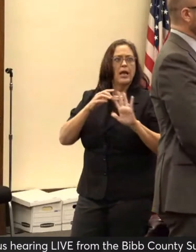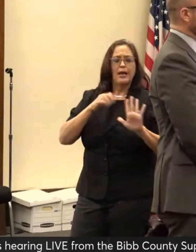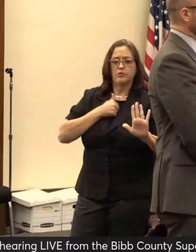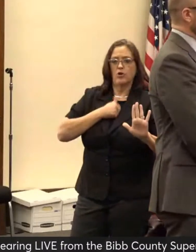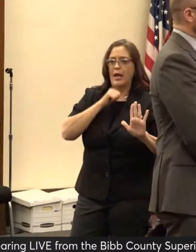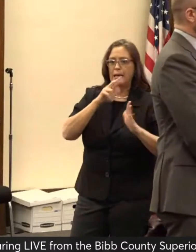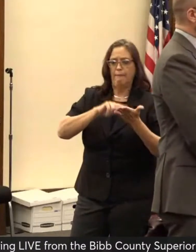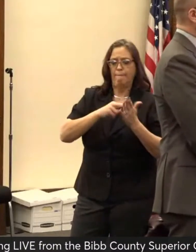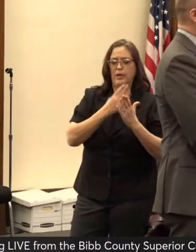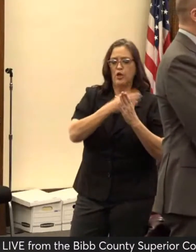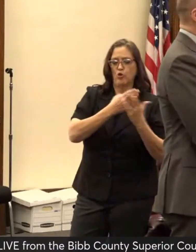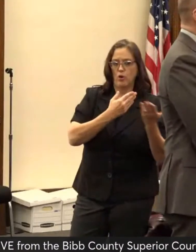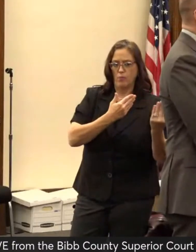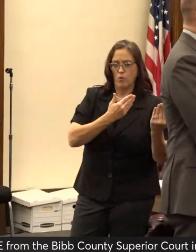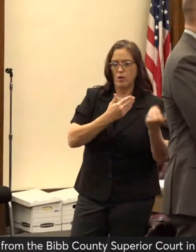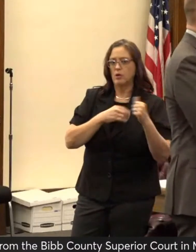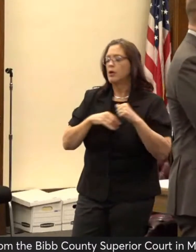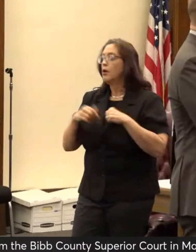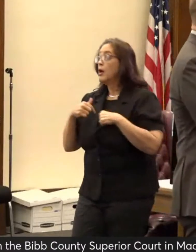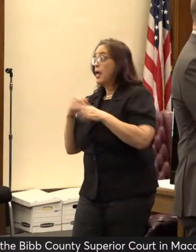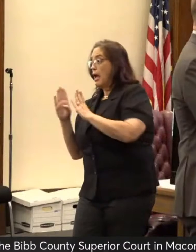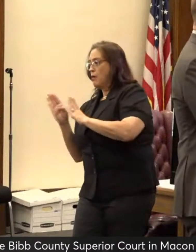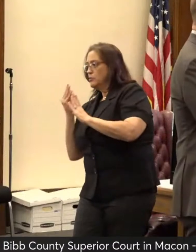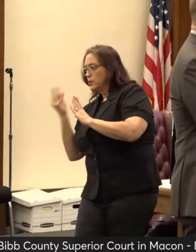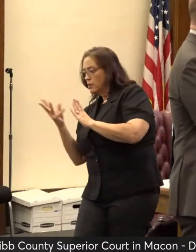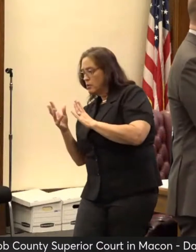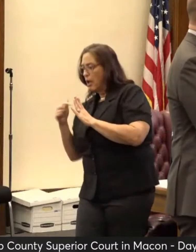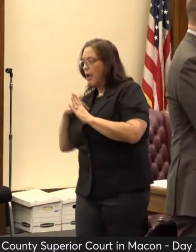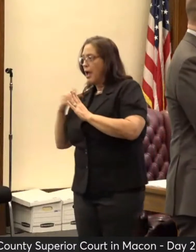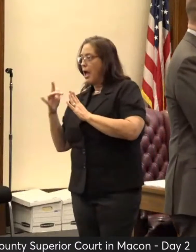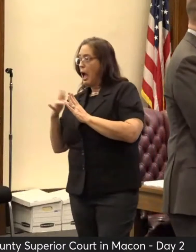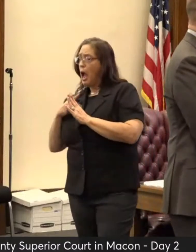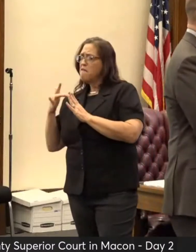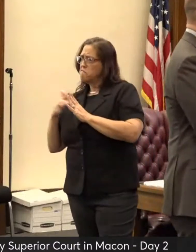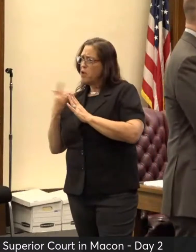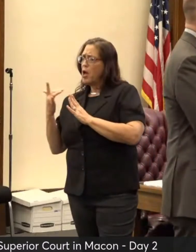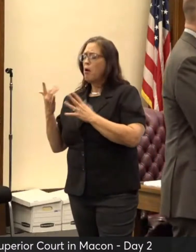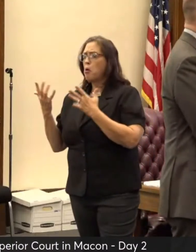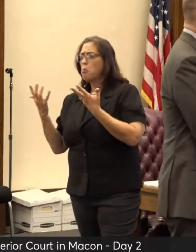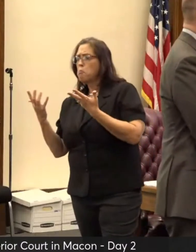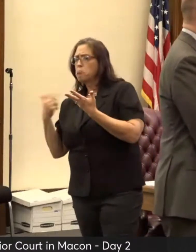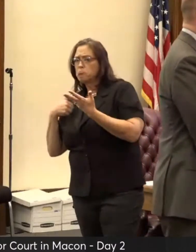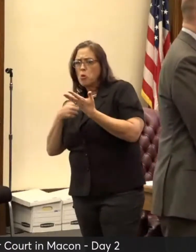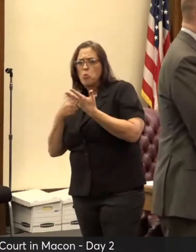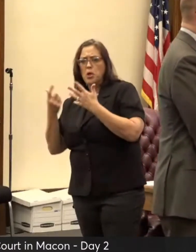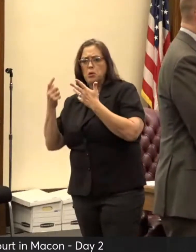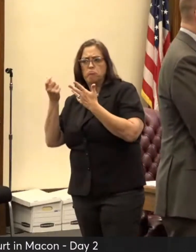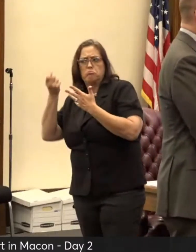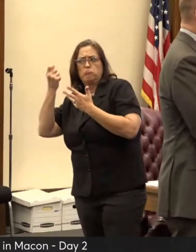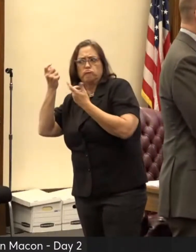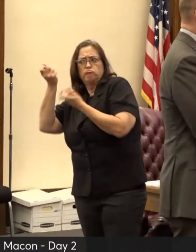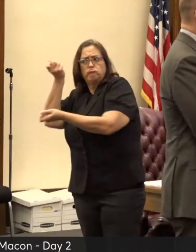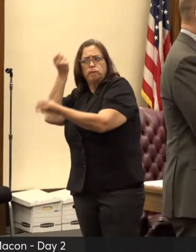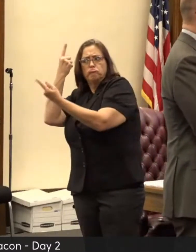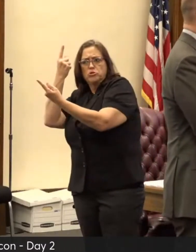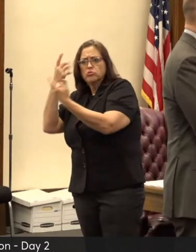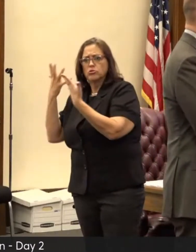you. I was going to say, I felt we were understanding, communication was clear, and there was never an